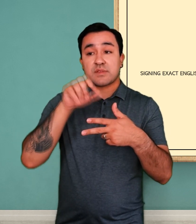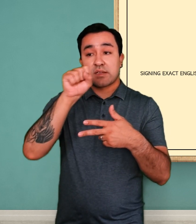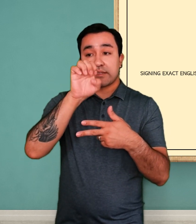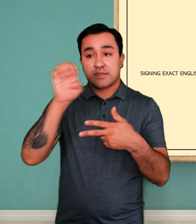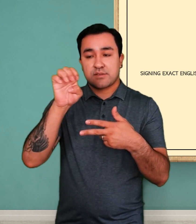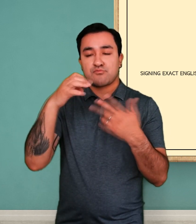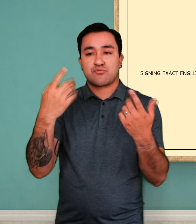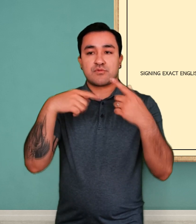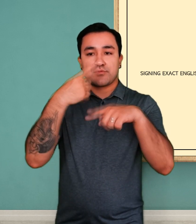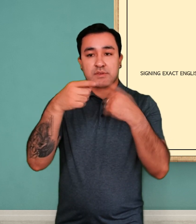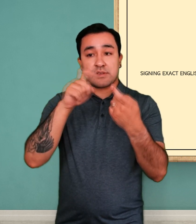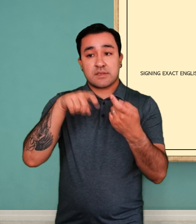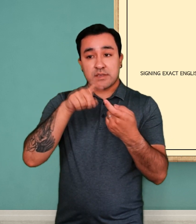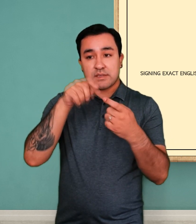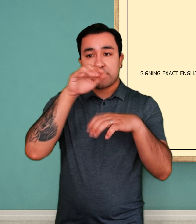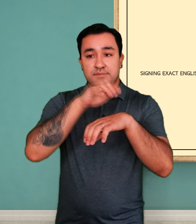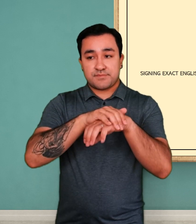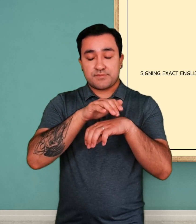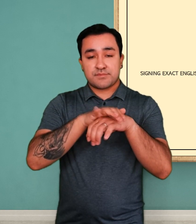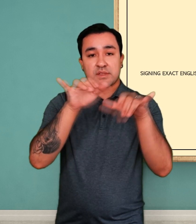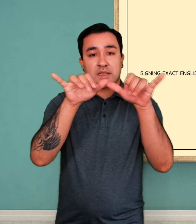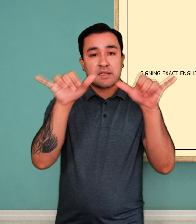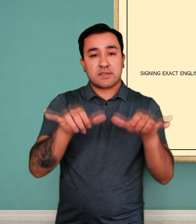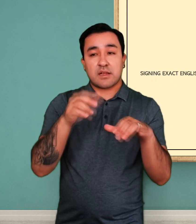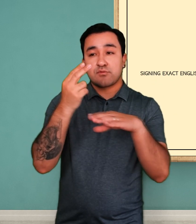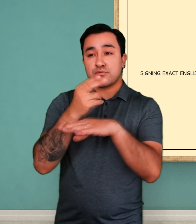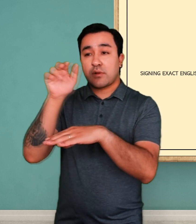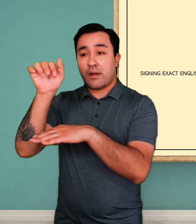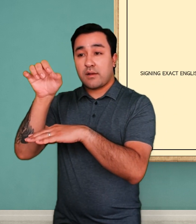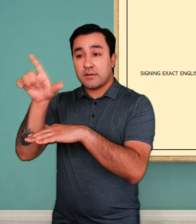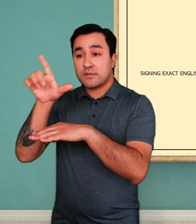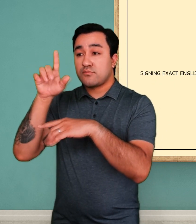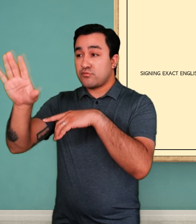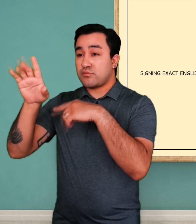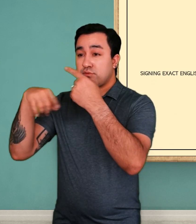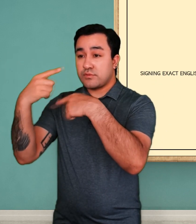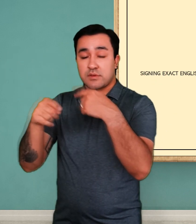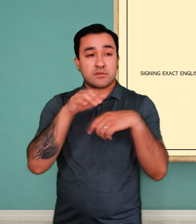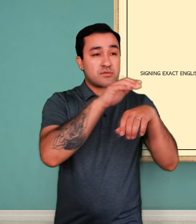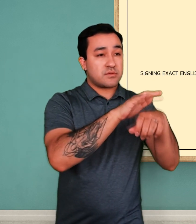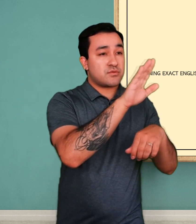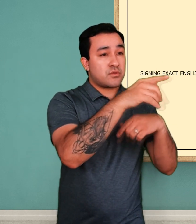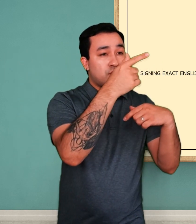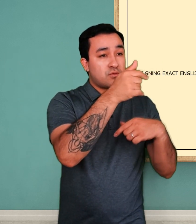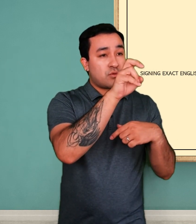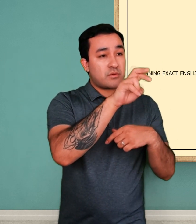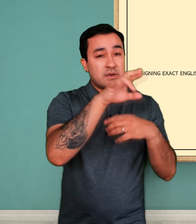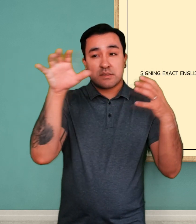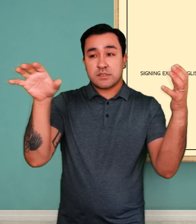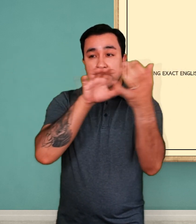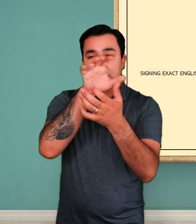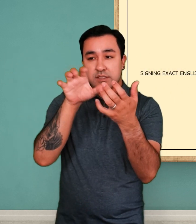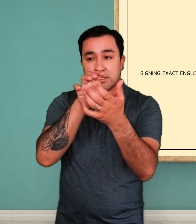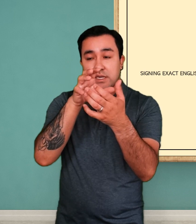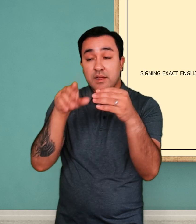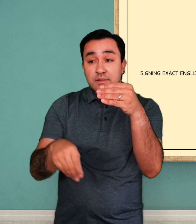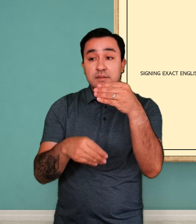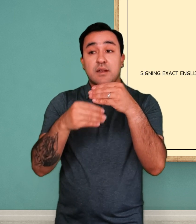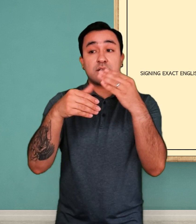sign system that combines ASL signs and English grammar, while also sprinkling in English concepts that do not exist in